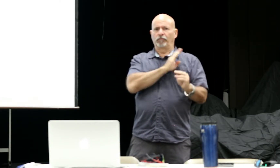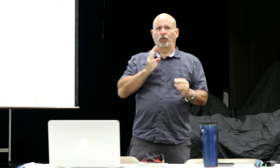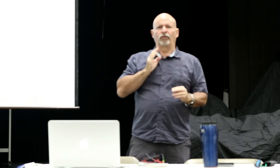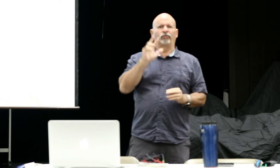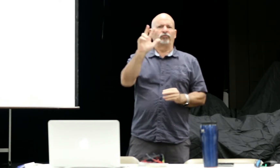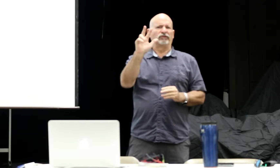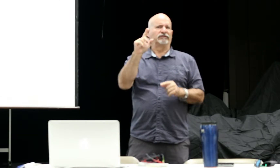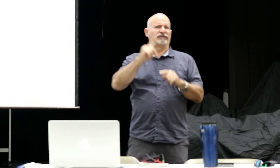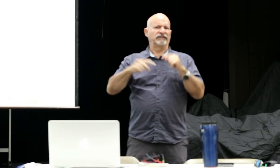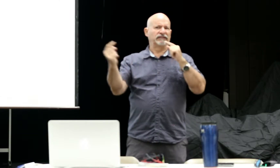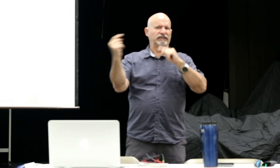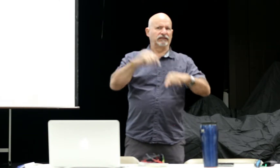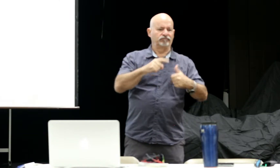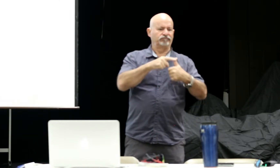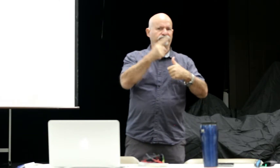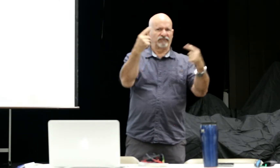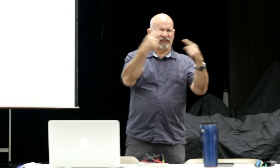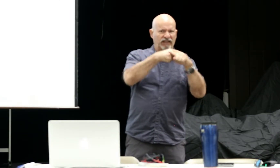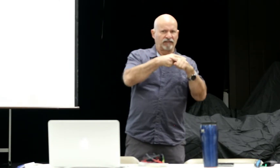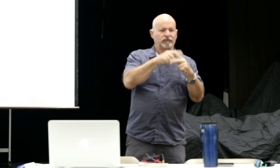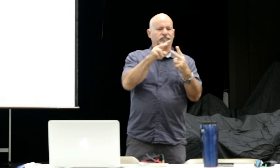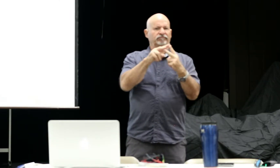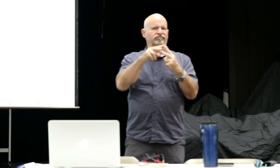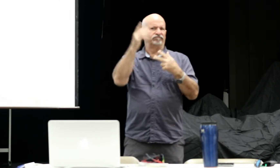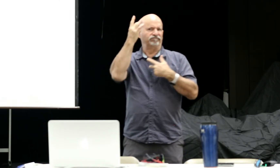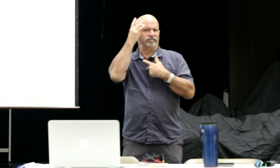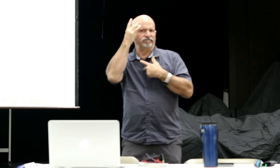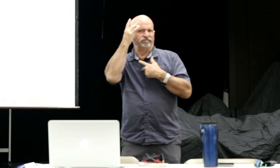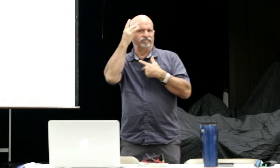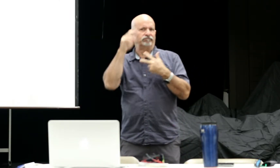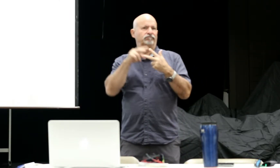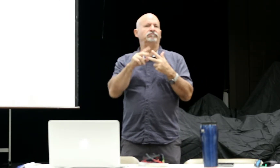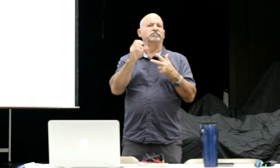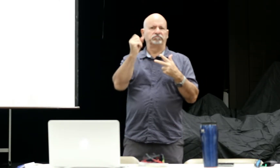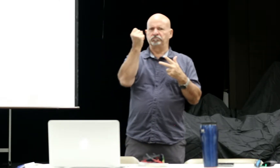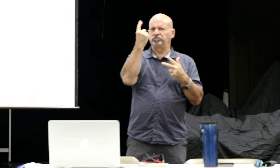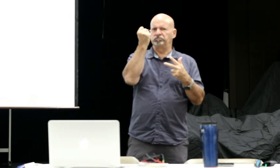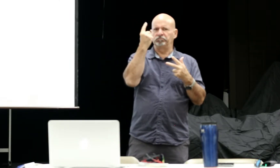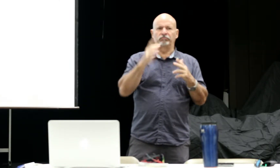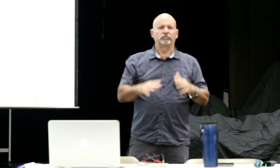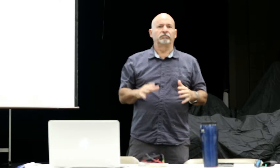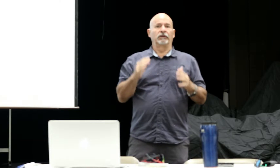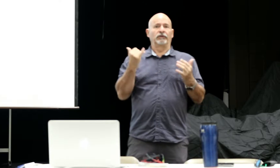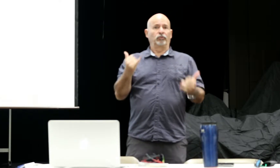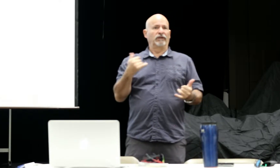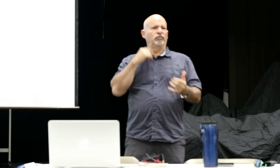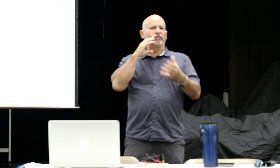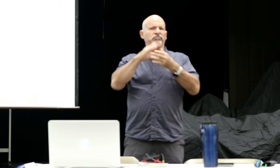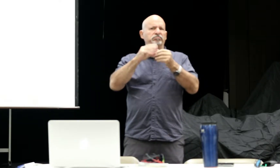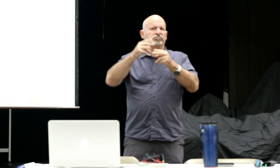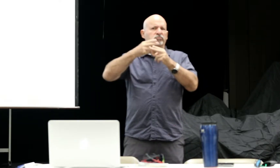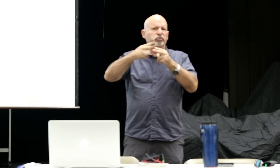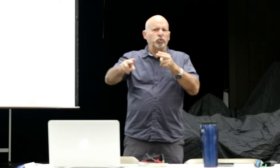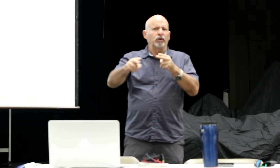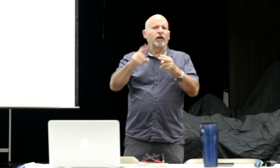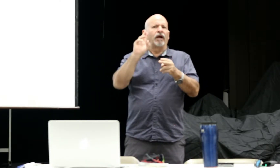way. We do have a total of 7 board members. 2 are not feeling well and 1 already had a previous commitment.